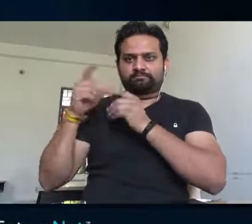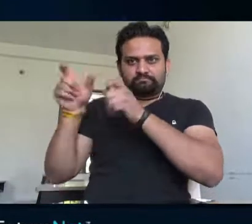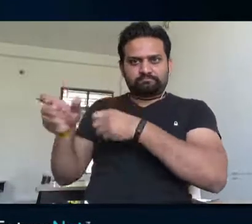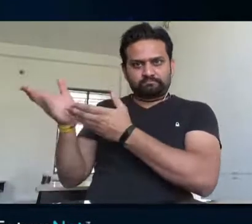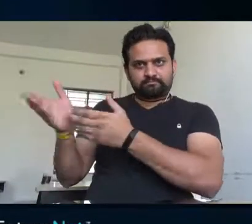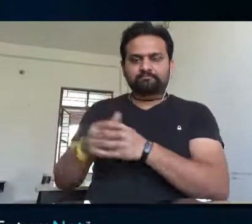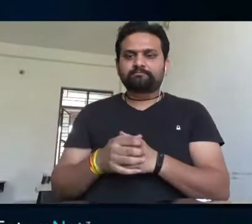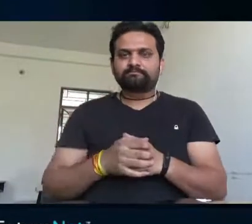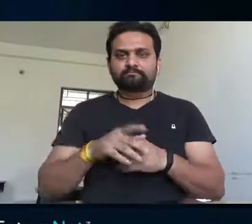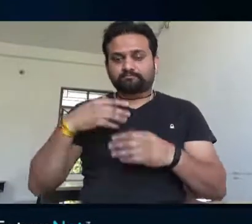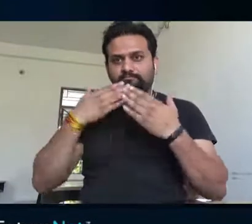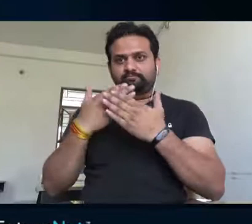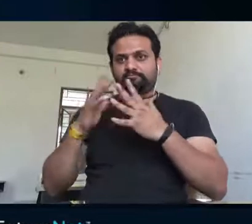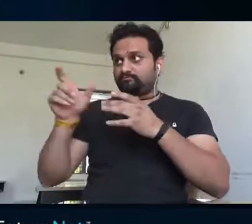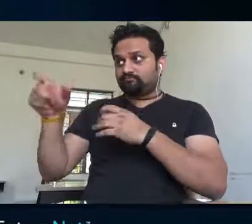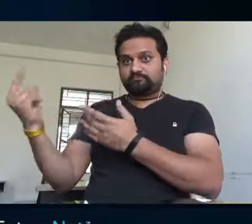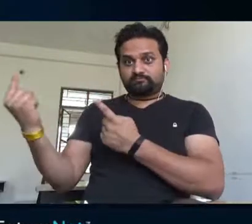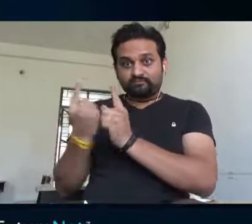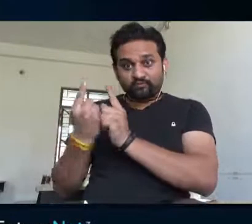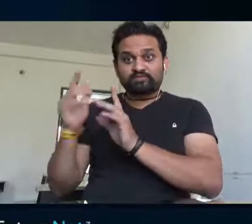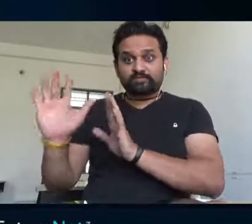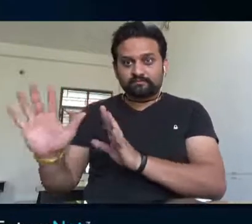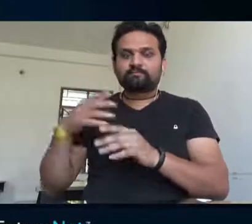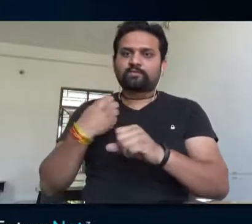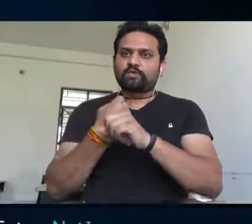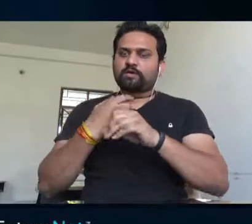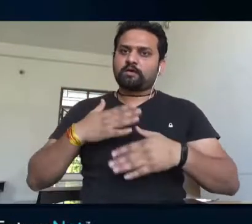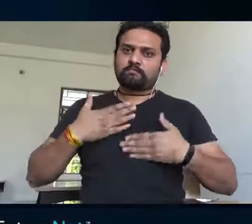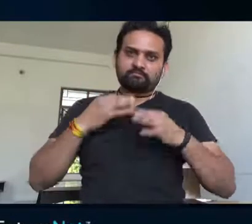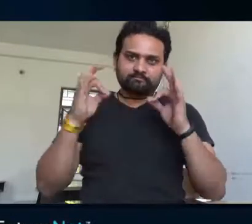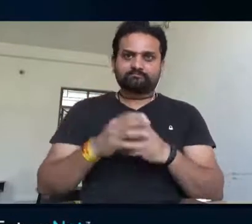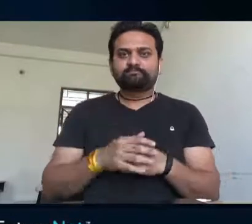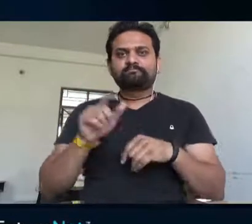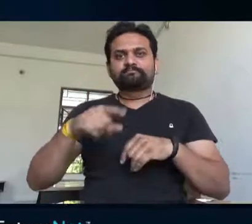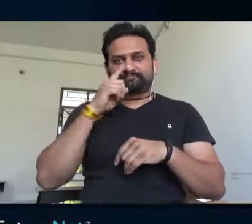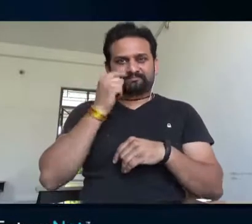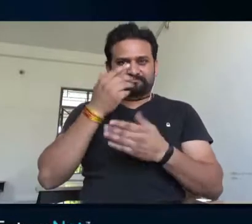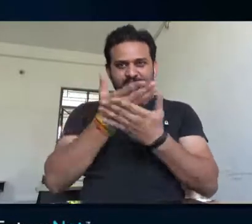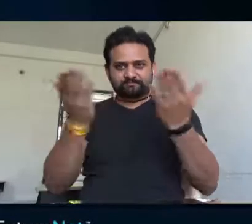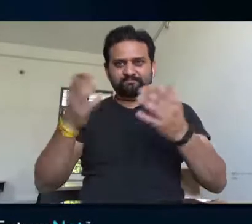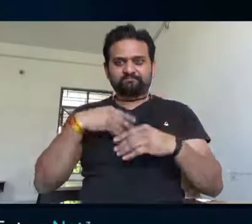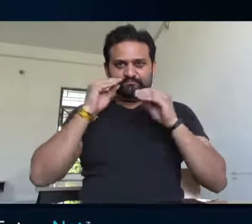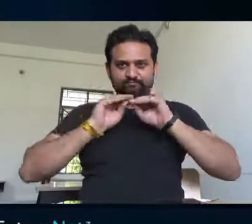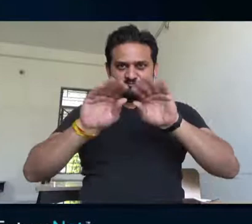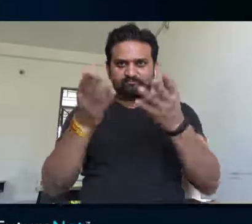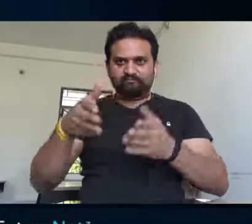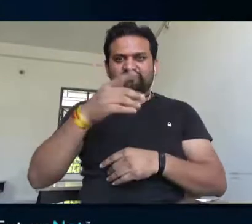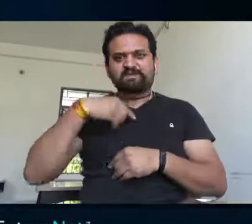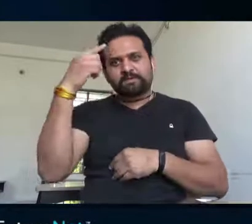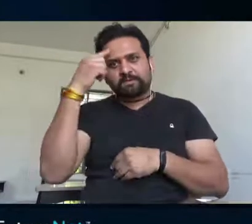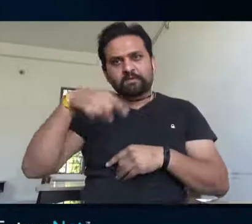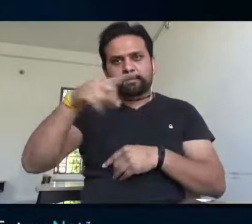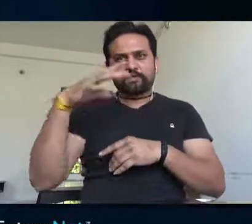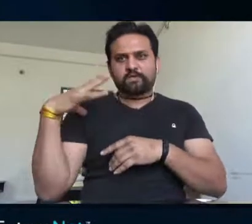live meetings, and yes, fantastic to have you here, Alex. It was a pleasure to work with you. Thank you. Now, ladies